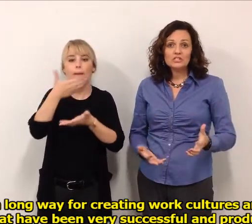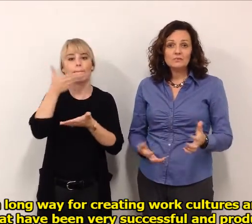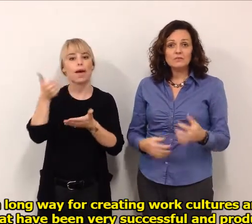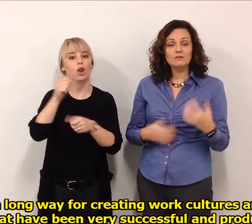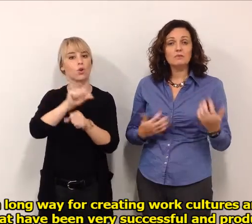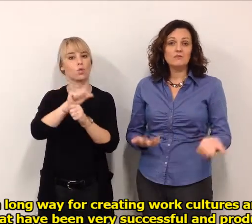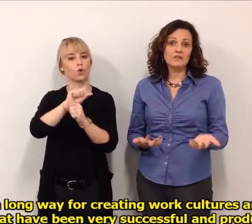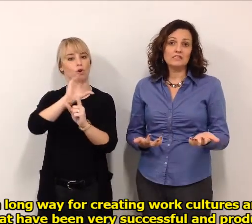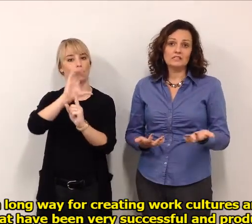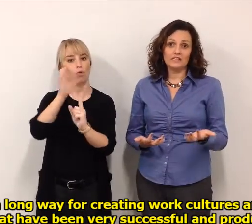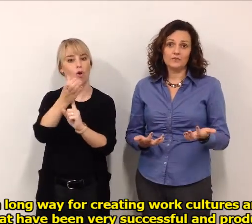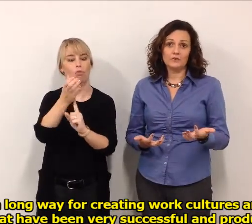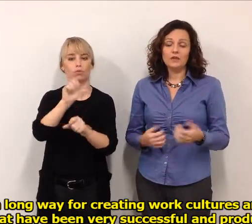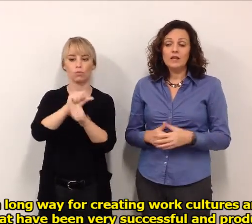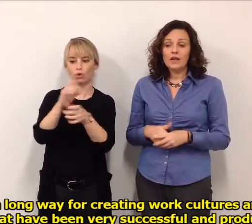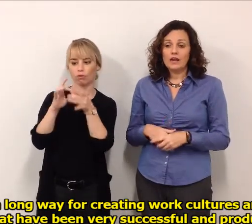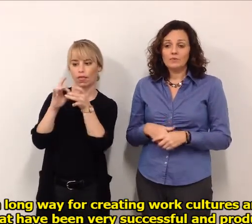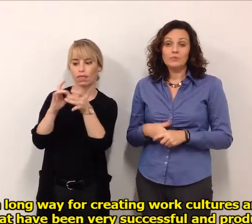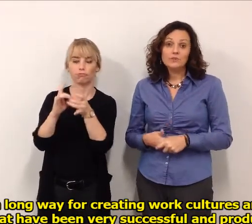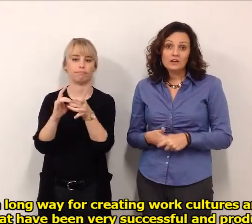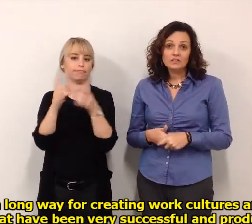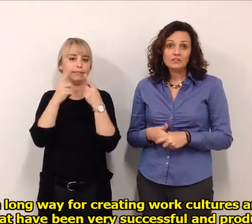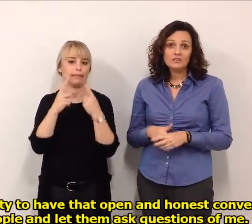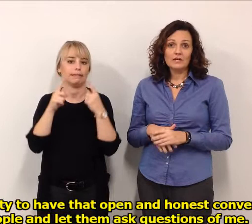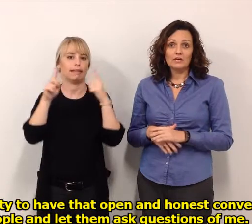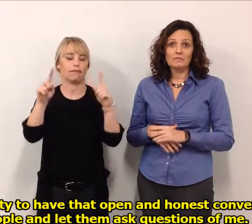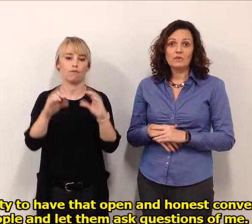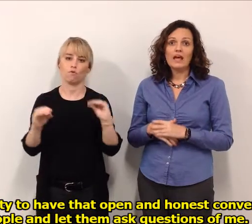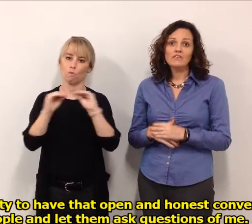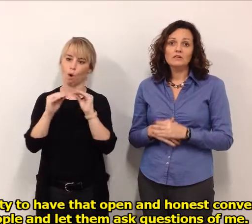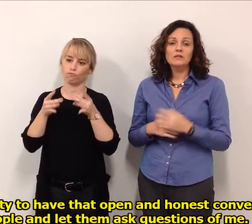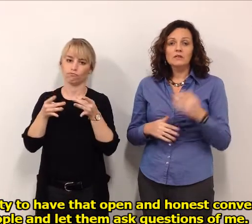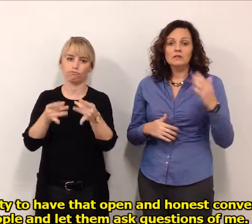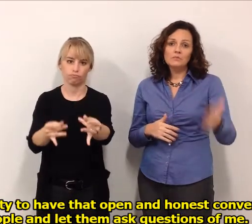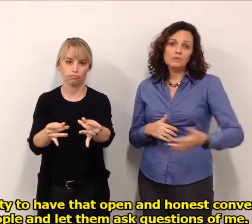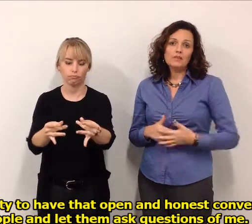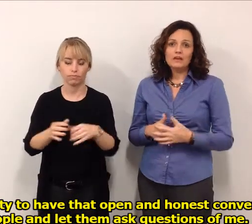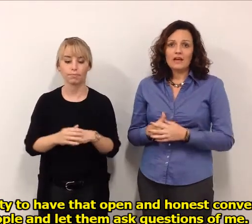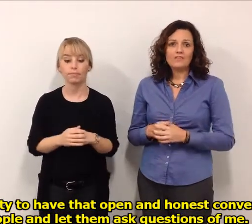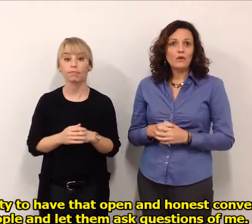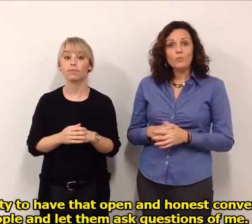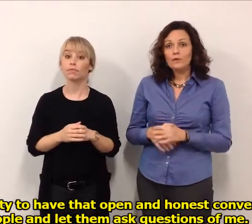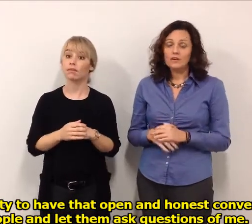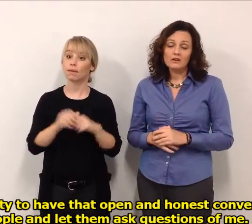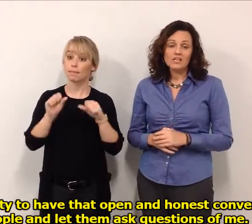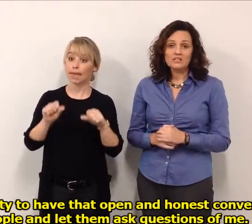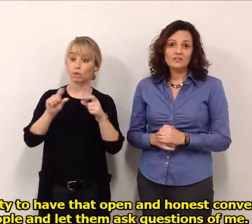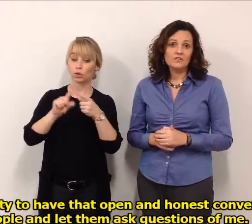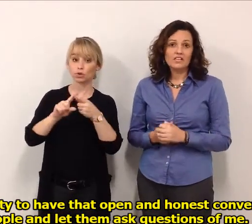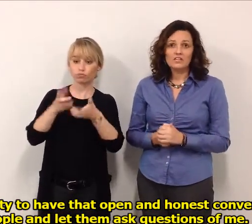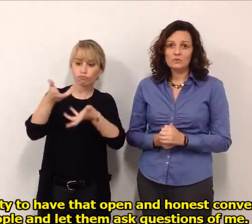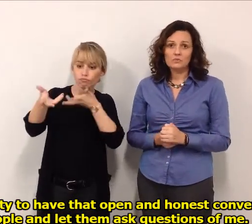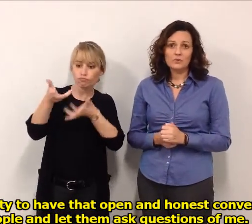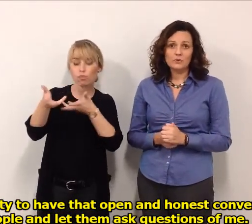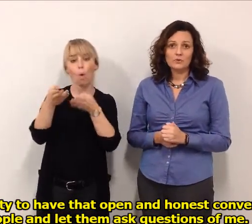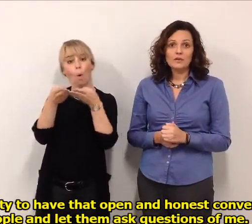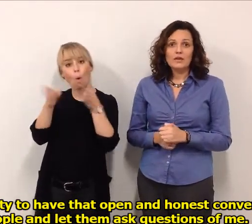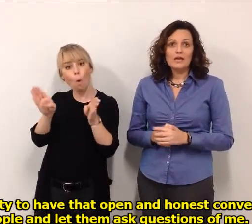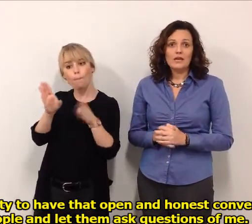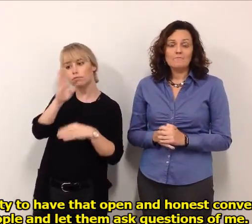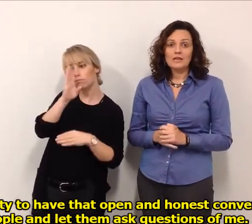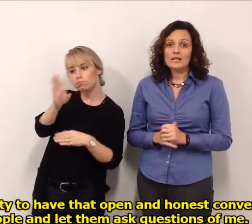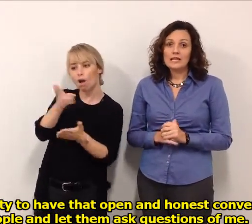work relationships that have been very successful and productive. Having the ability to have that open and honest conversation with